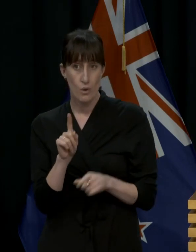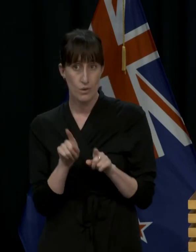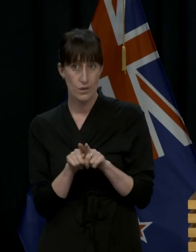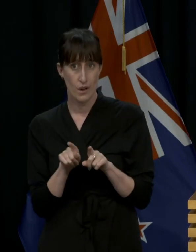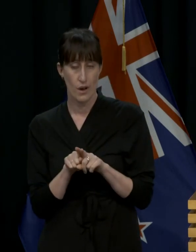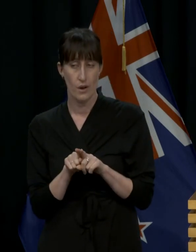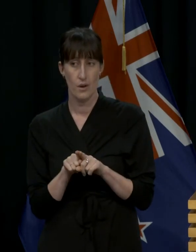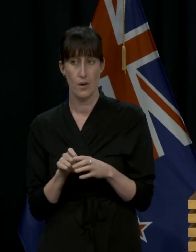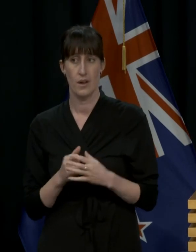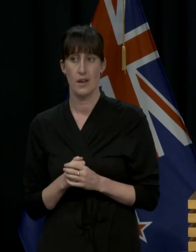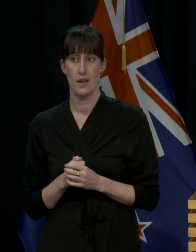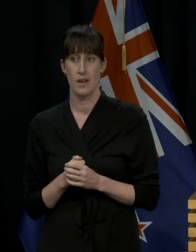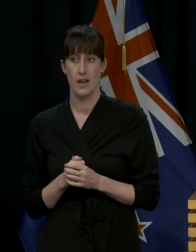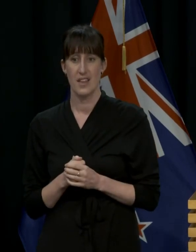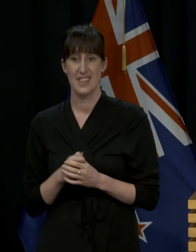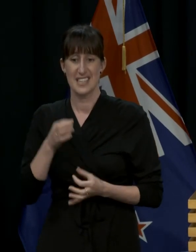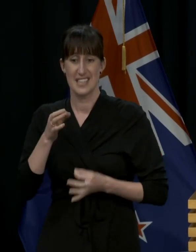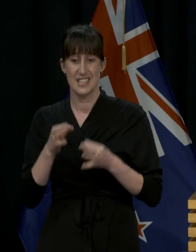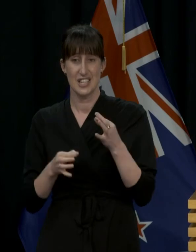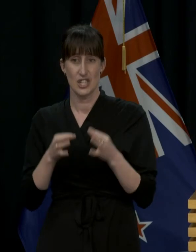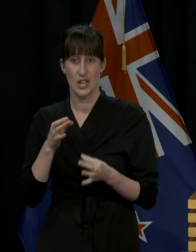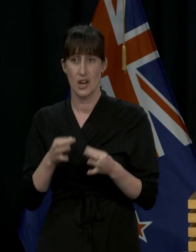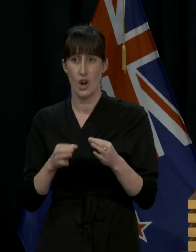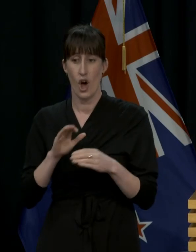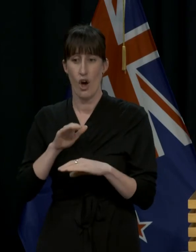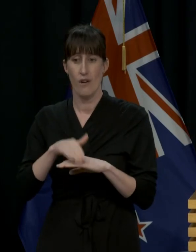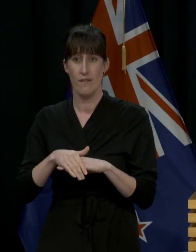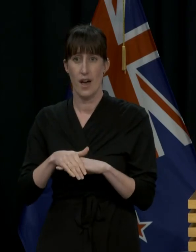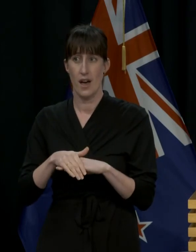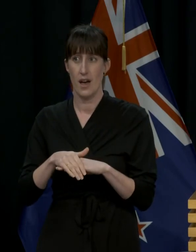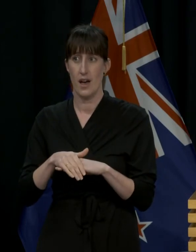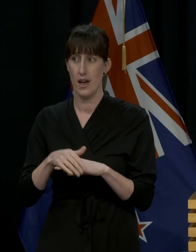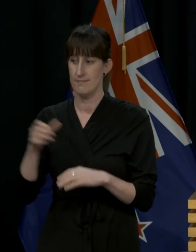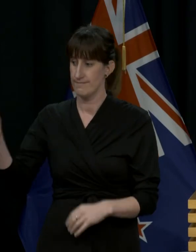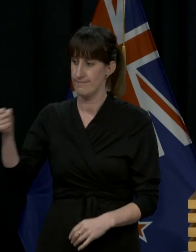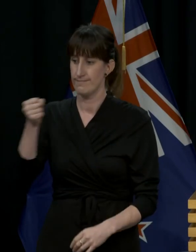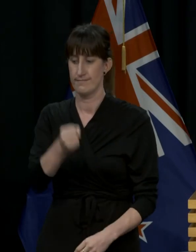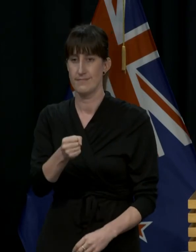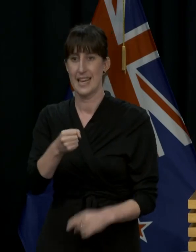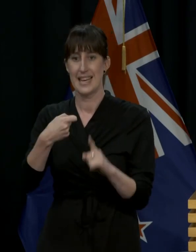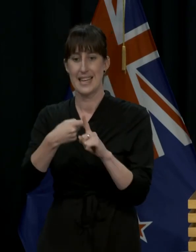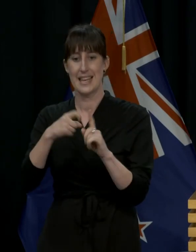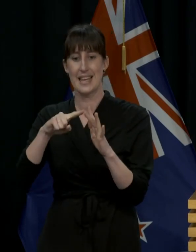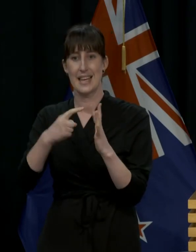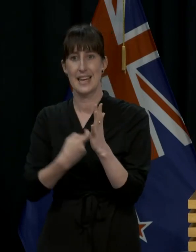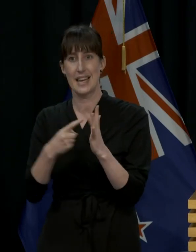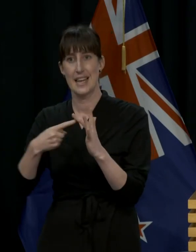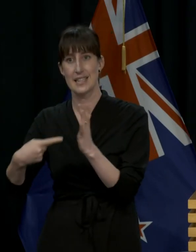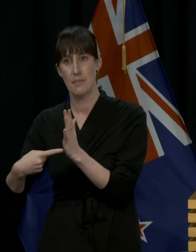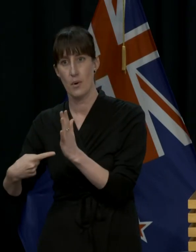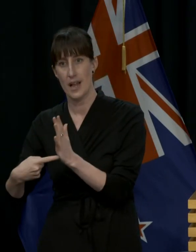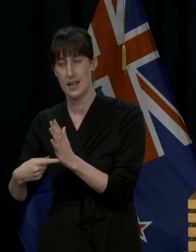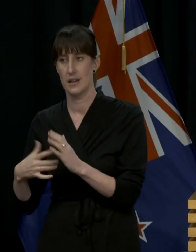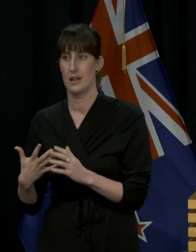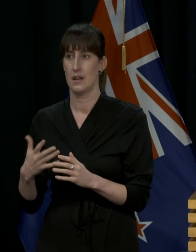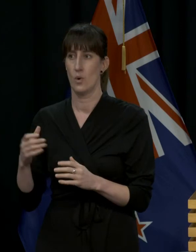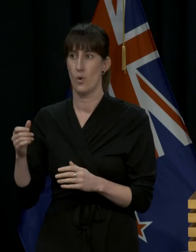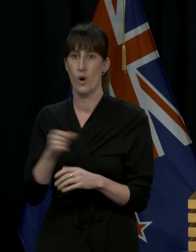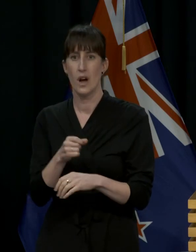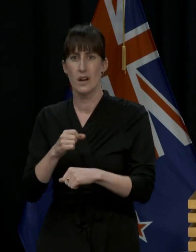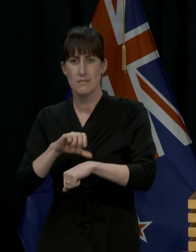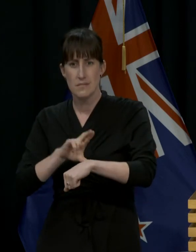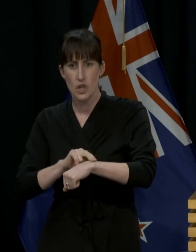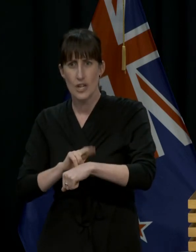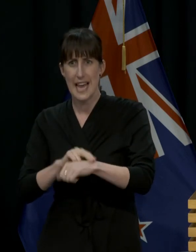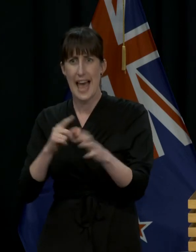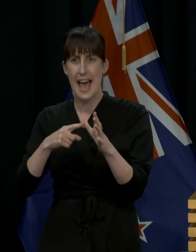on the decision, for instance, to bring straight in Kiri Tapu Allen, Dr. Aisha Verrill, my view